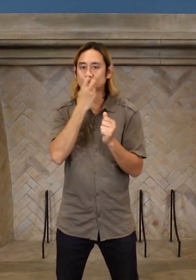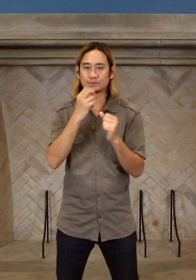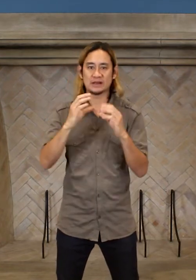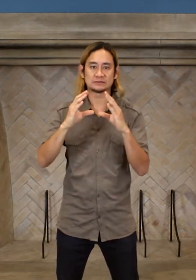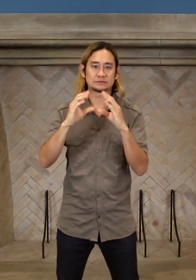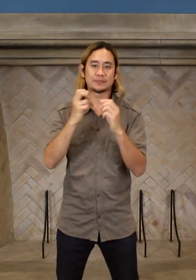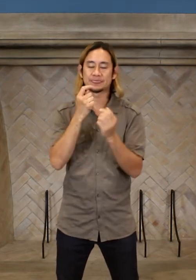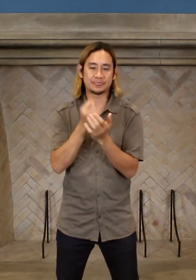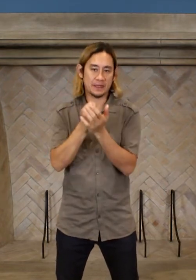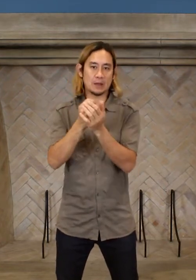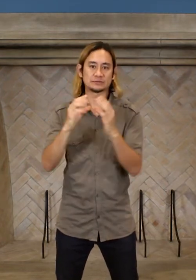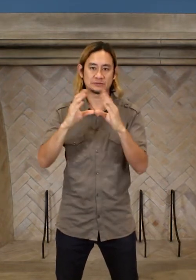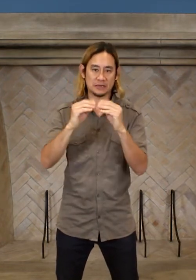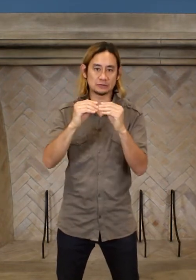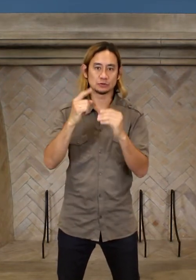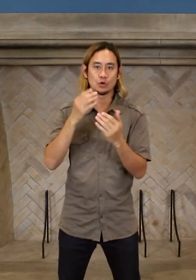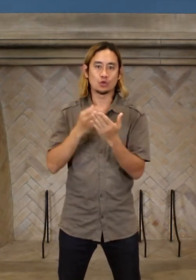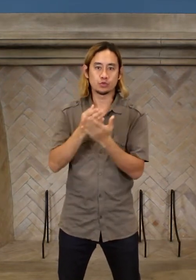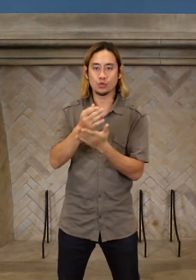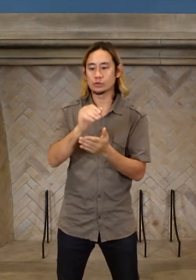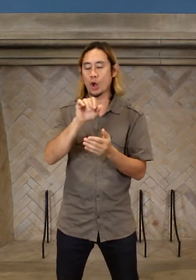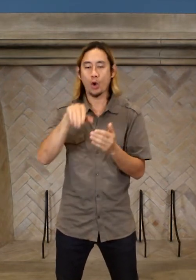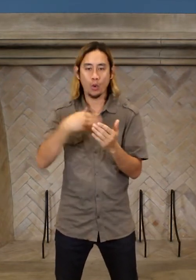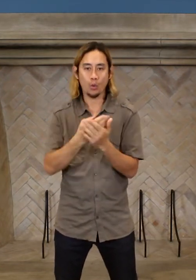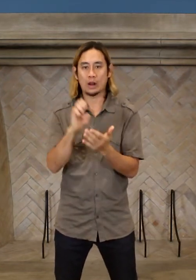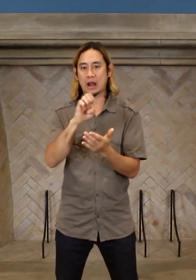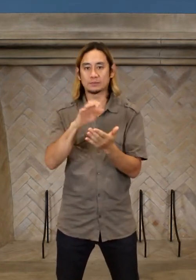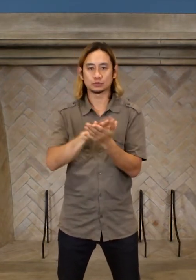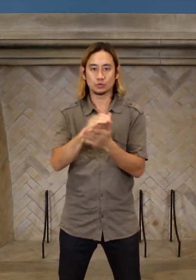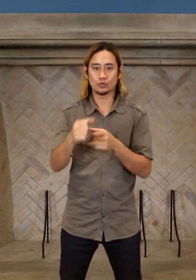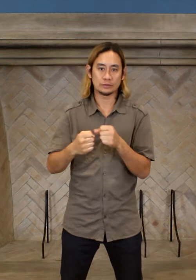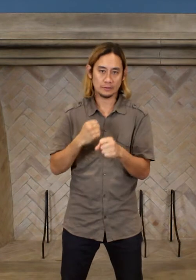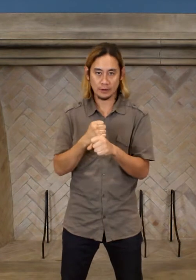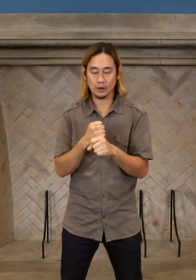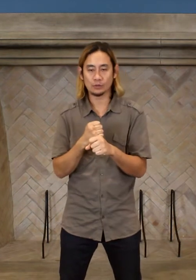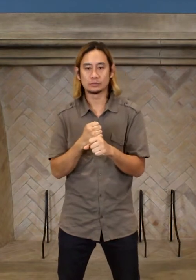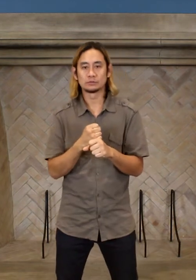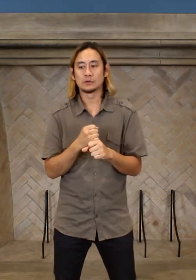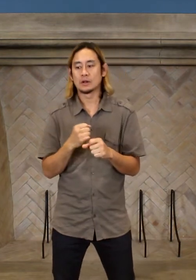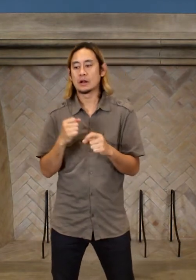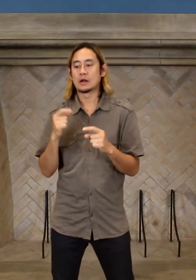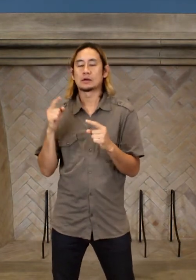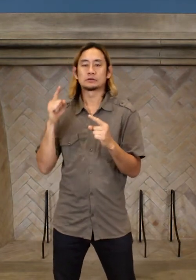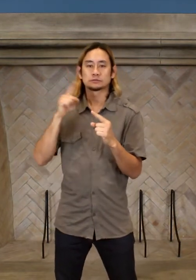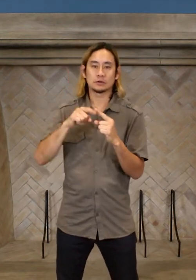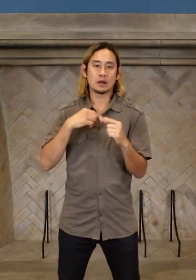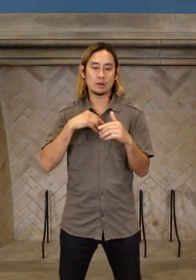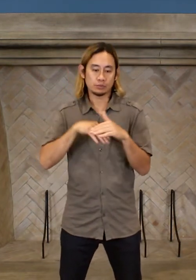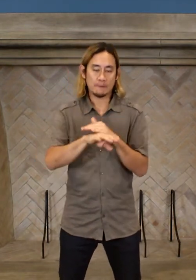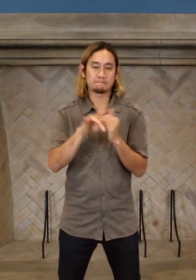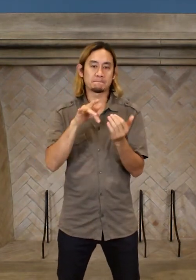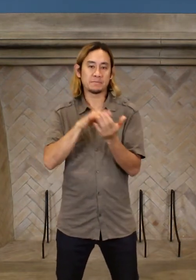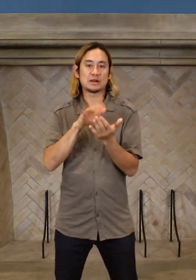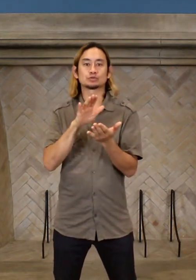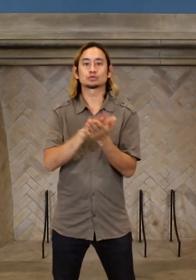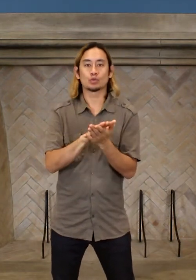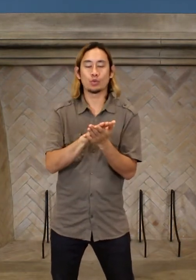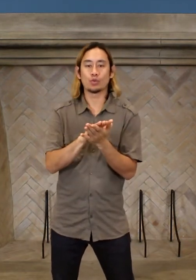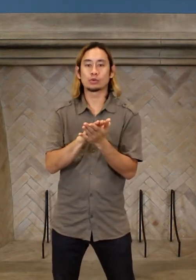I had my hearing aid during my speech therapy sessions all through elementary. And when I went to